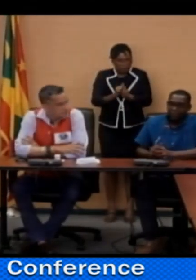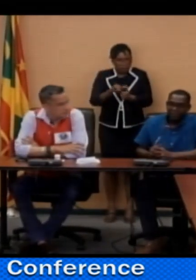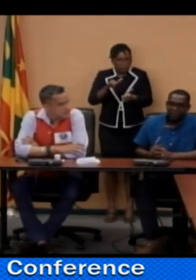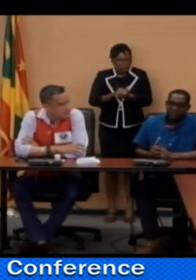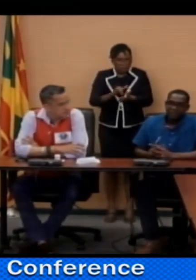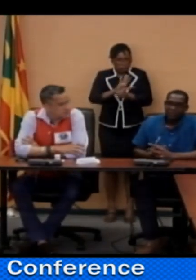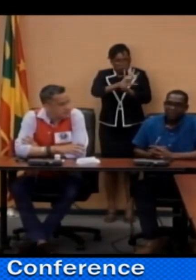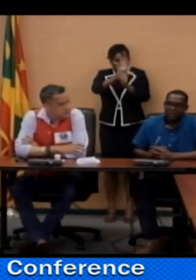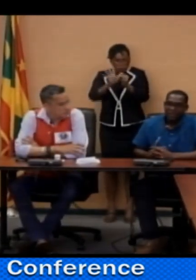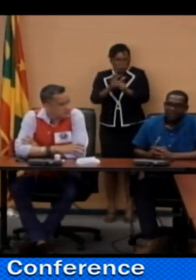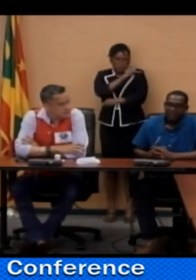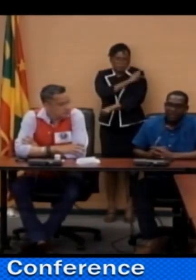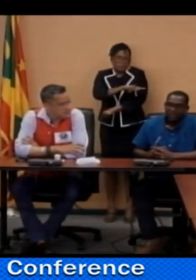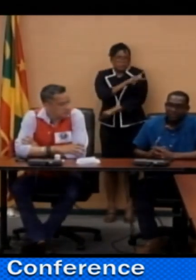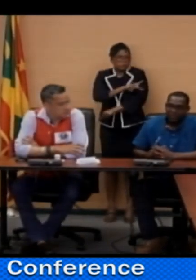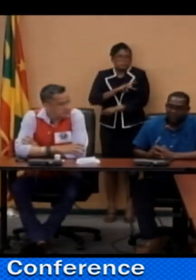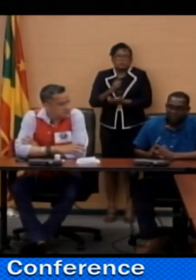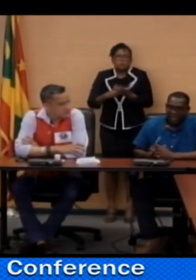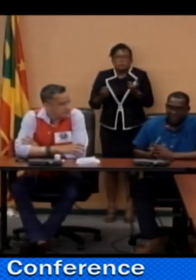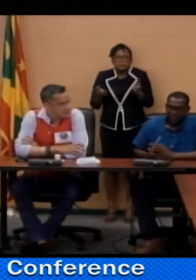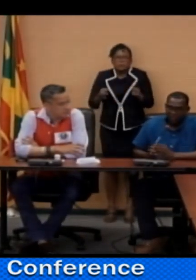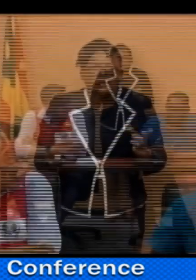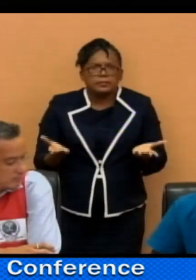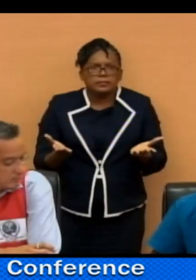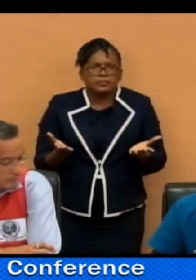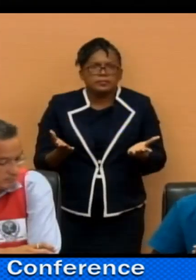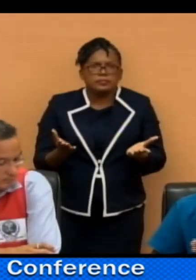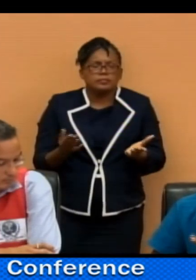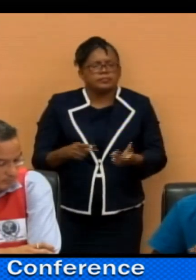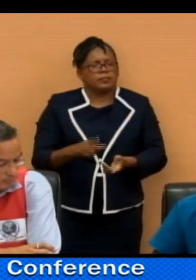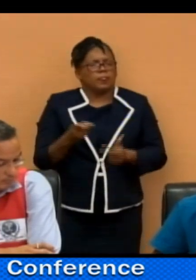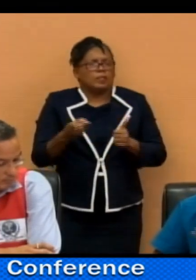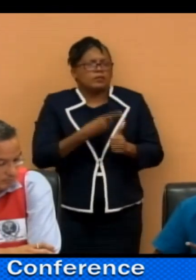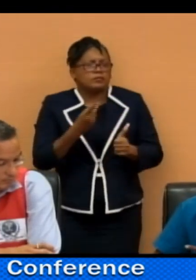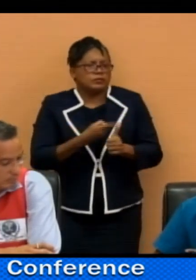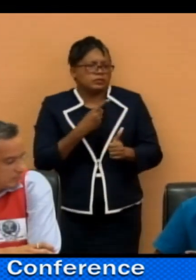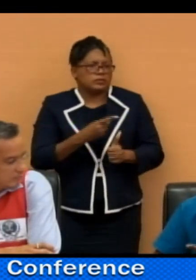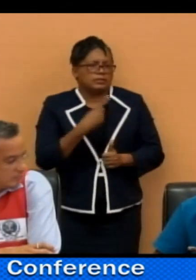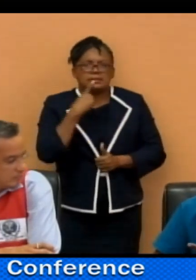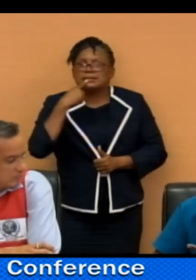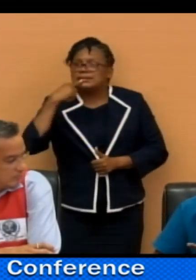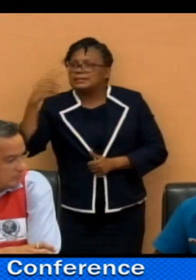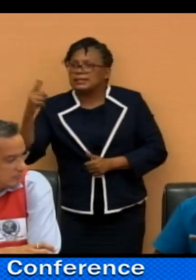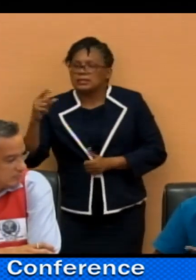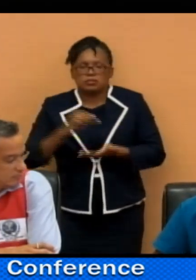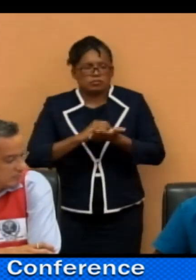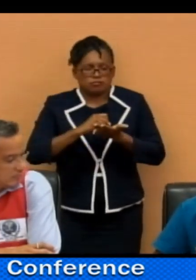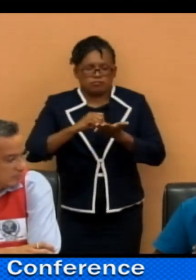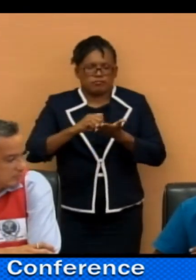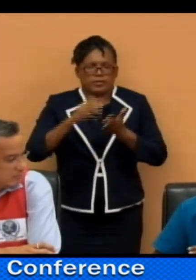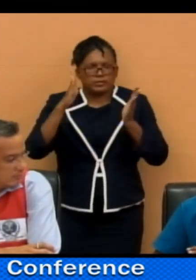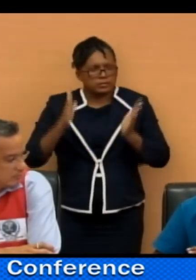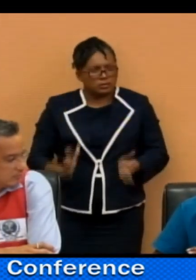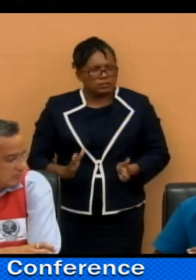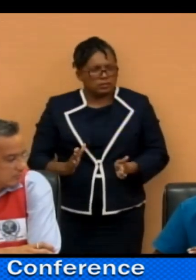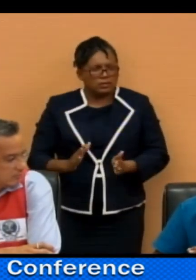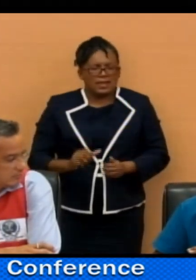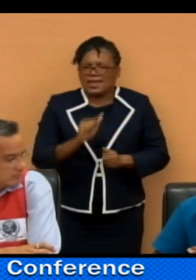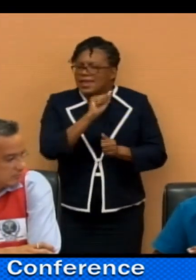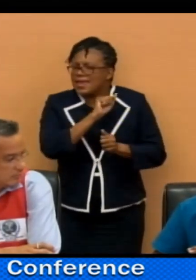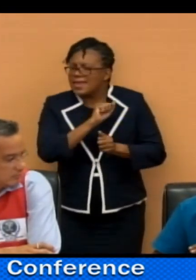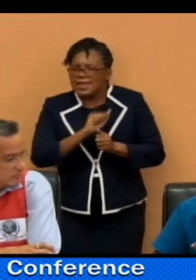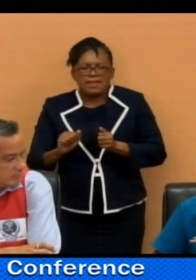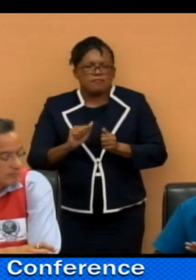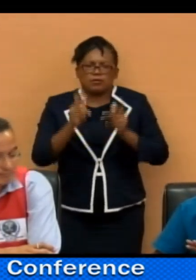Well, first of all, for the answer to the question, tell the writer that everybody on the flight would not